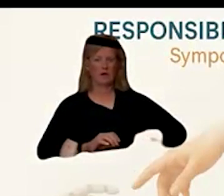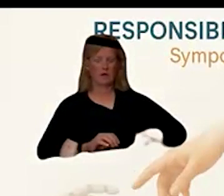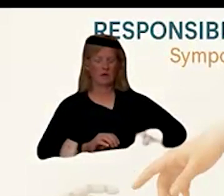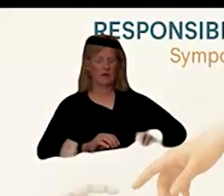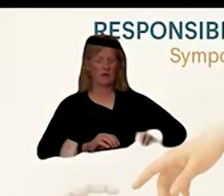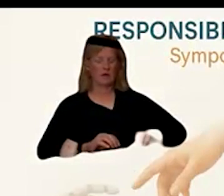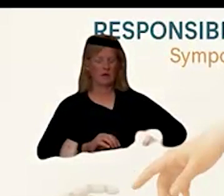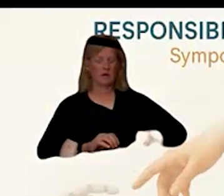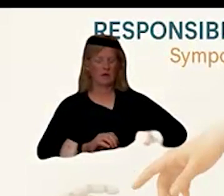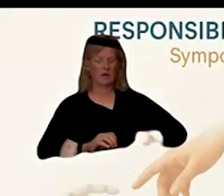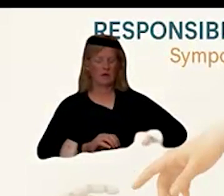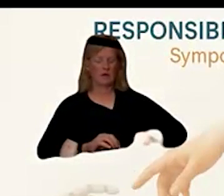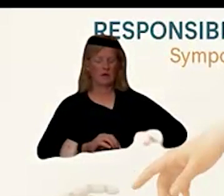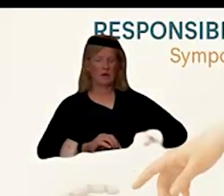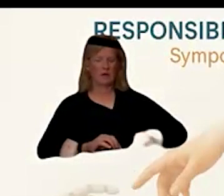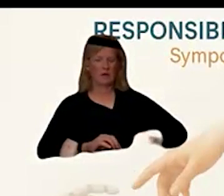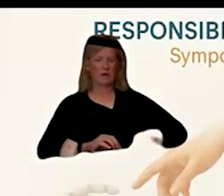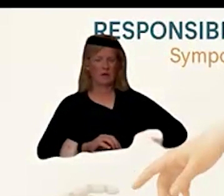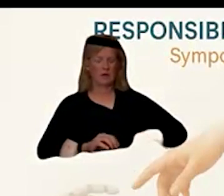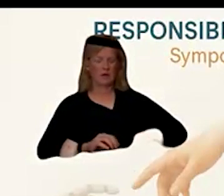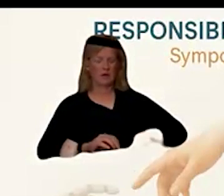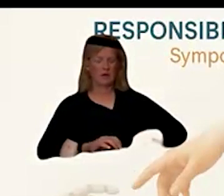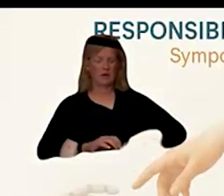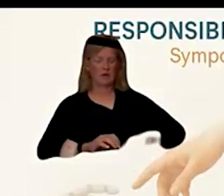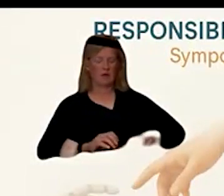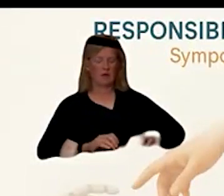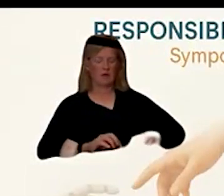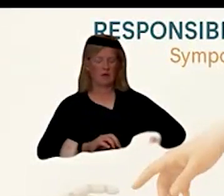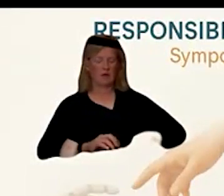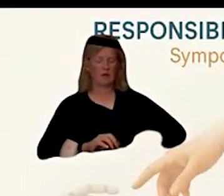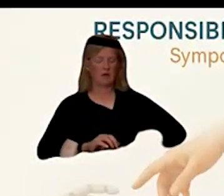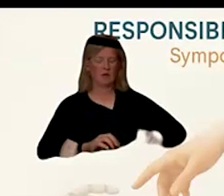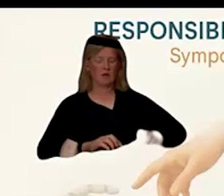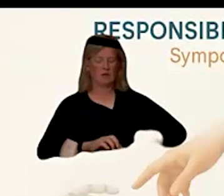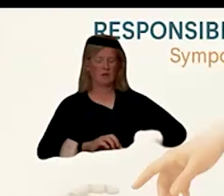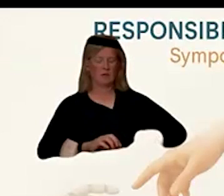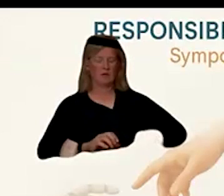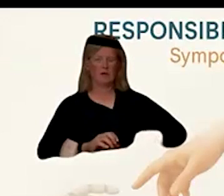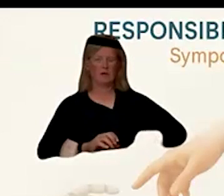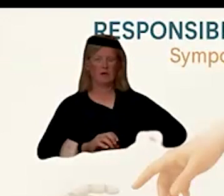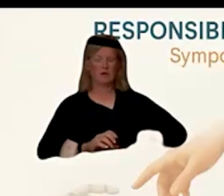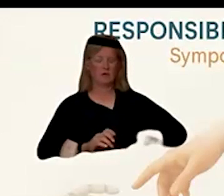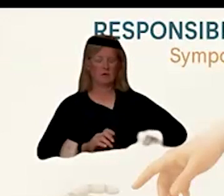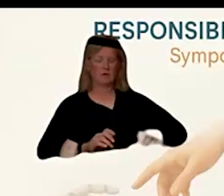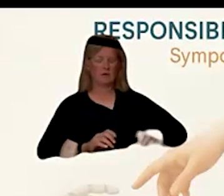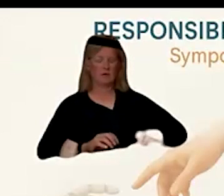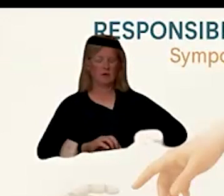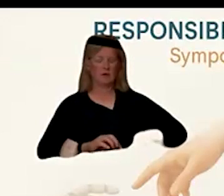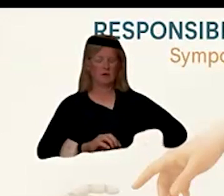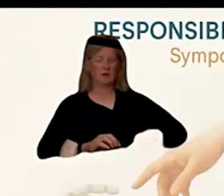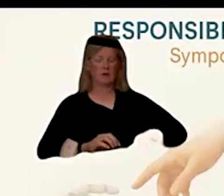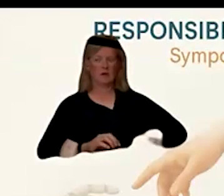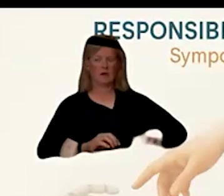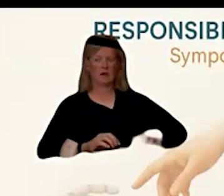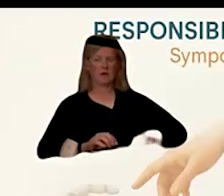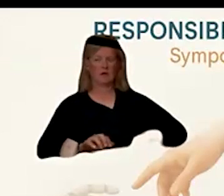most interesting questions are around protecting something that people sometimes call collective data rights, which also I know, by the way, Stefan,